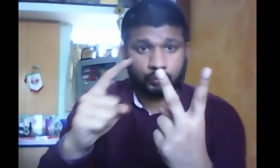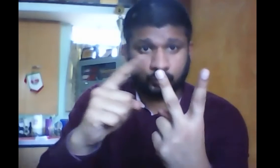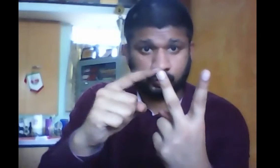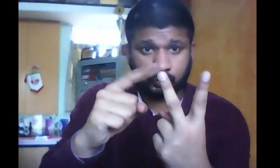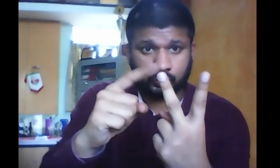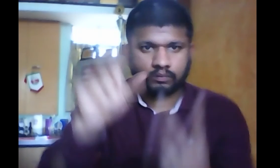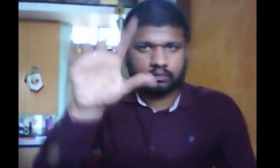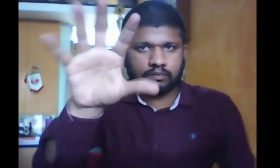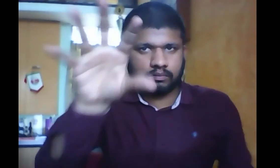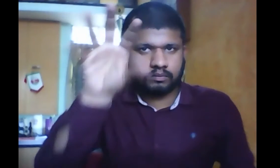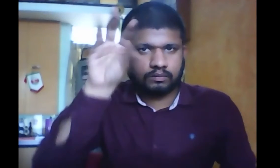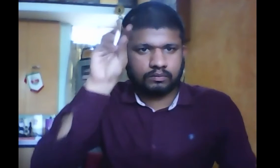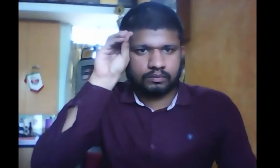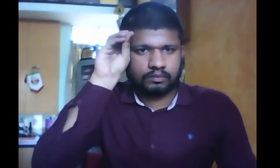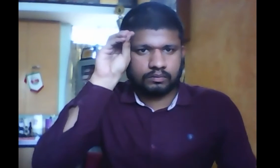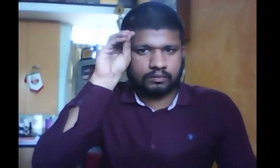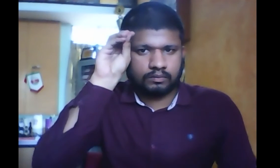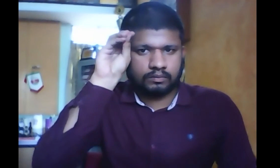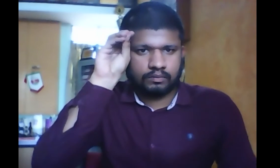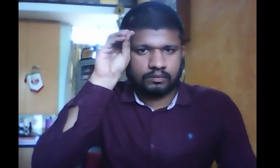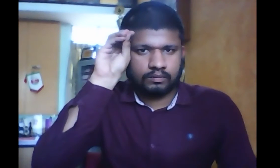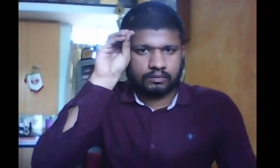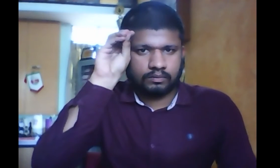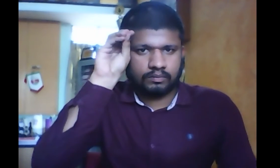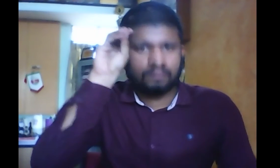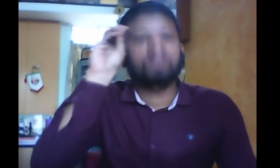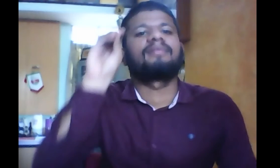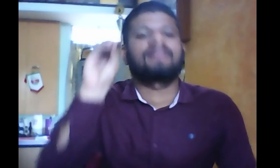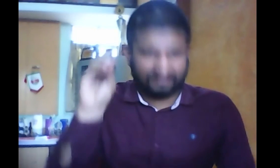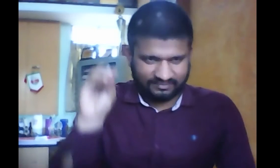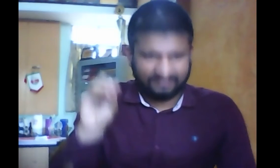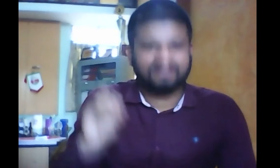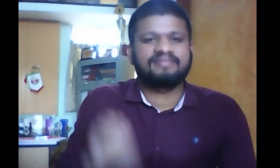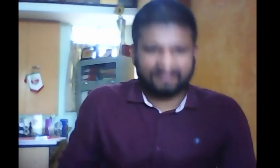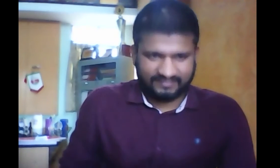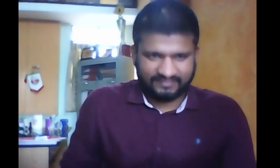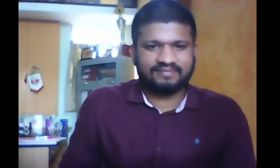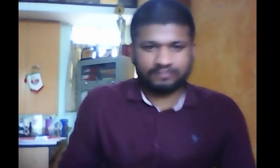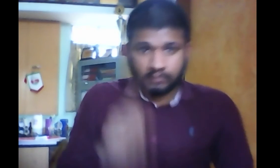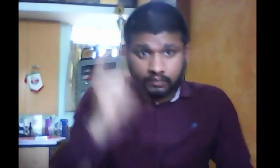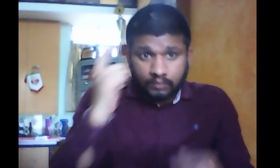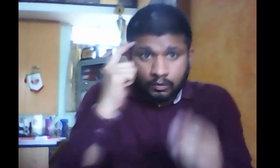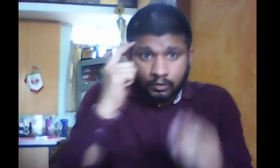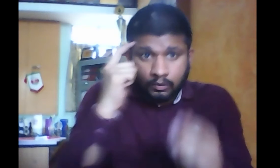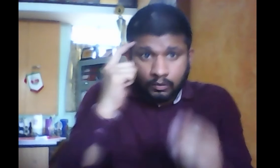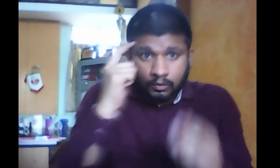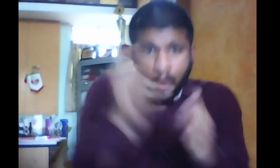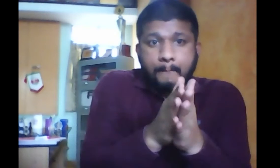The second sign, learn. If you're learning from someone, so it's like learning. Yeah.